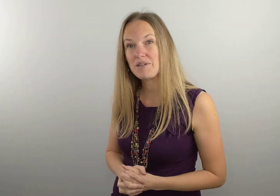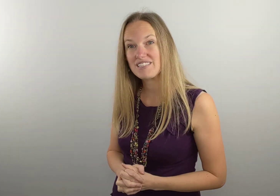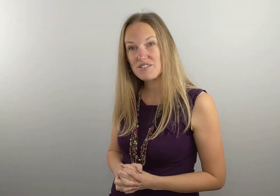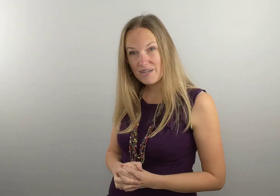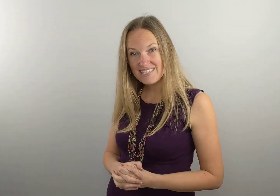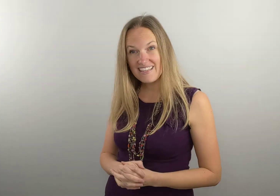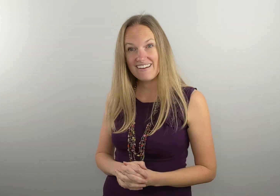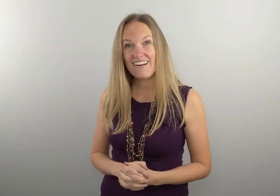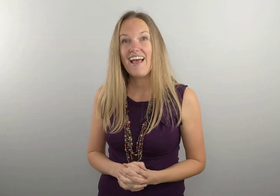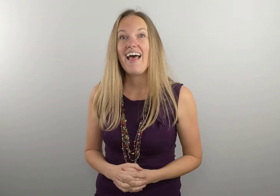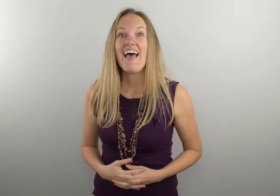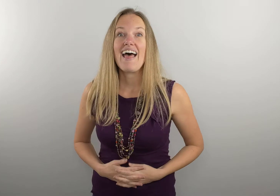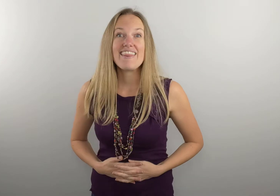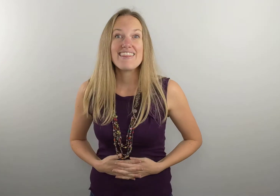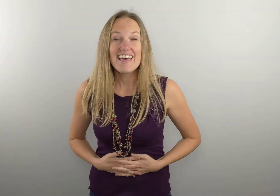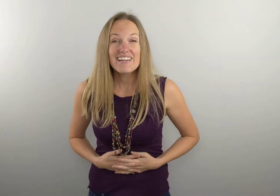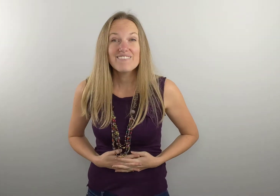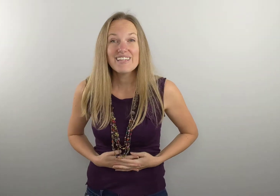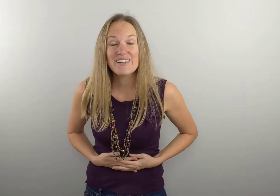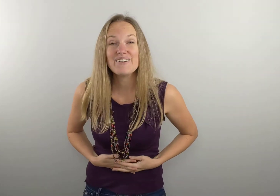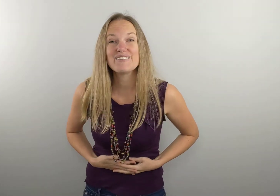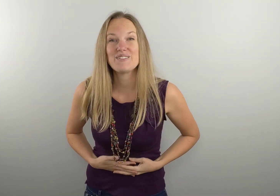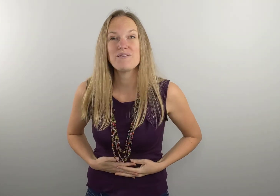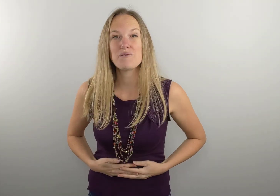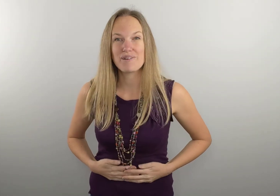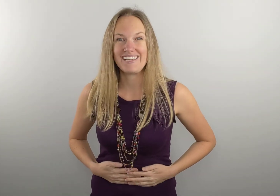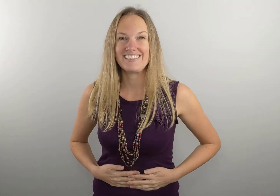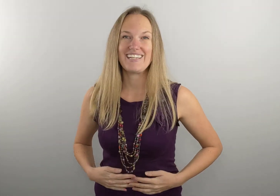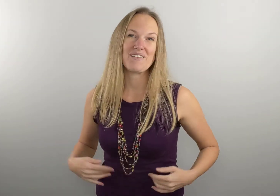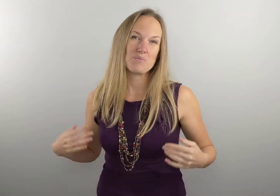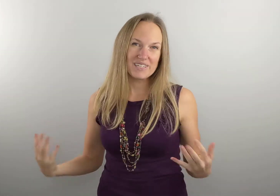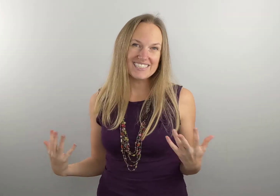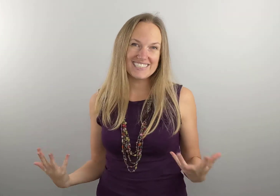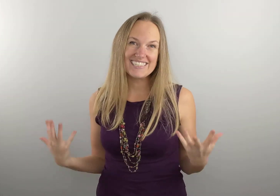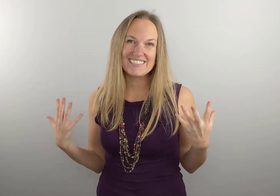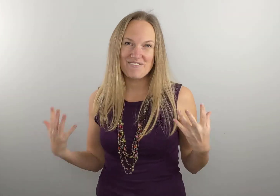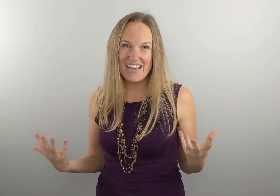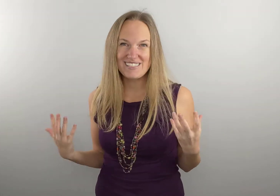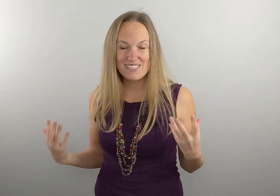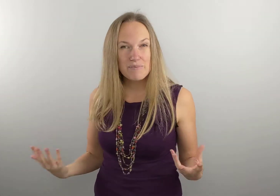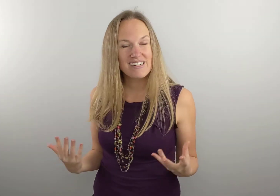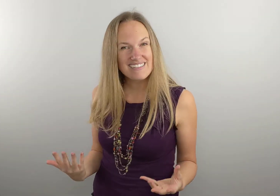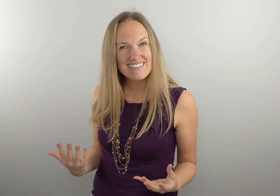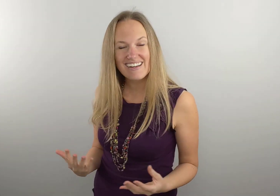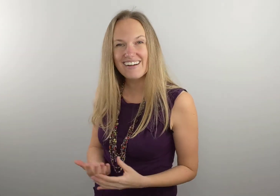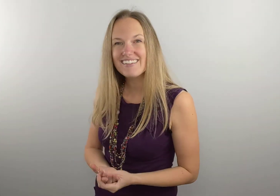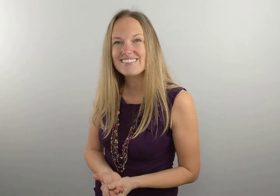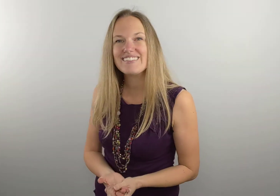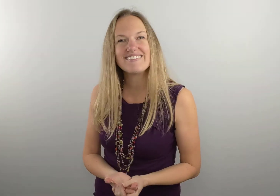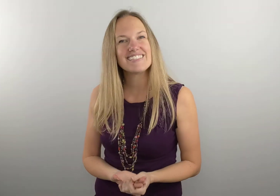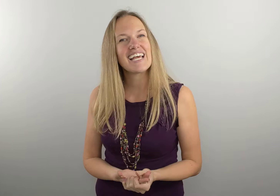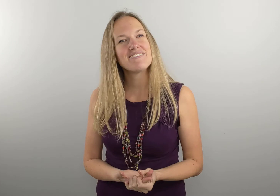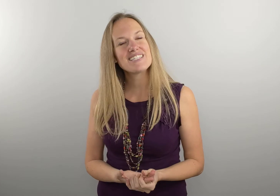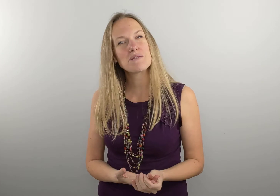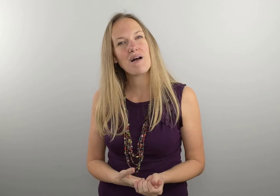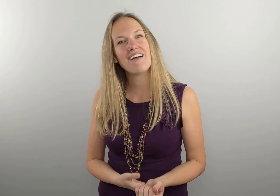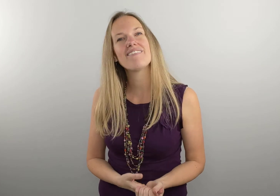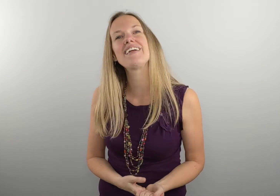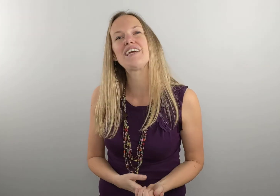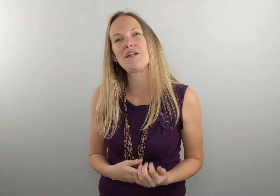repeats twice there, and then we go to the bridge. Now the bridge is the fastest part of the song, so if there's ever a spot where you're going to